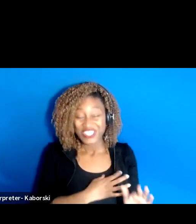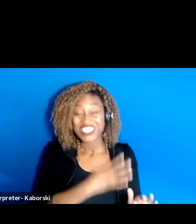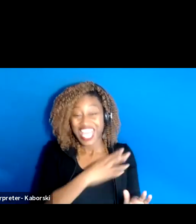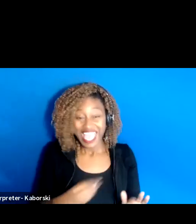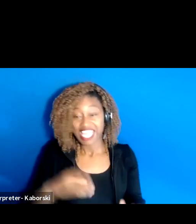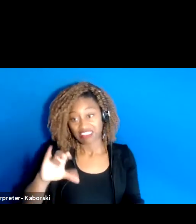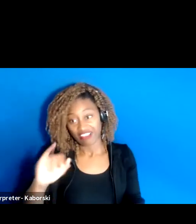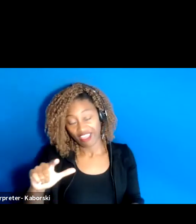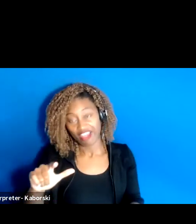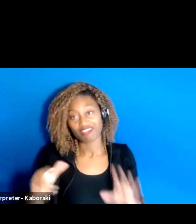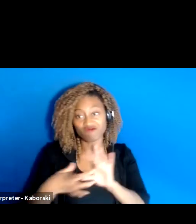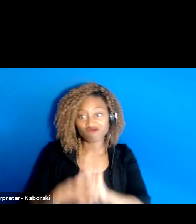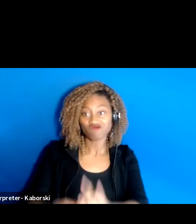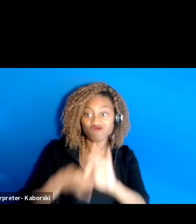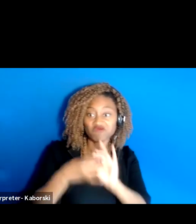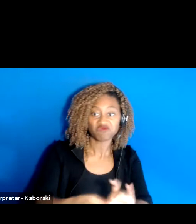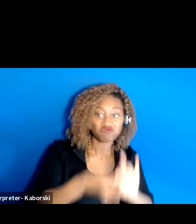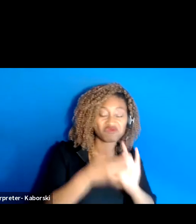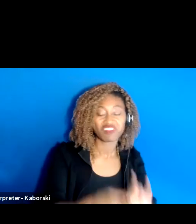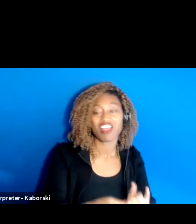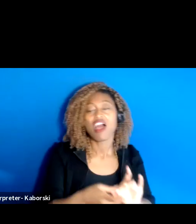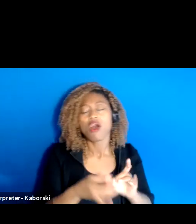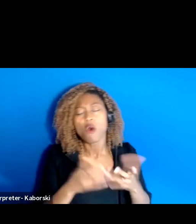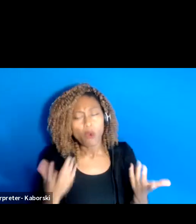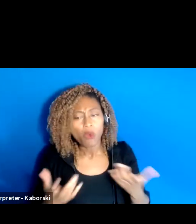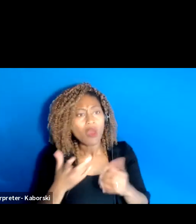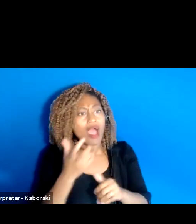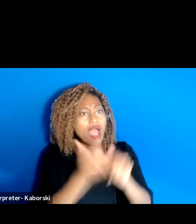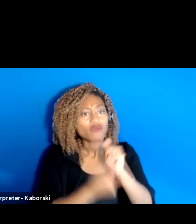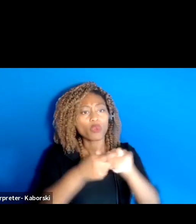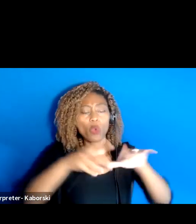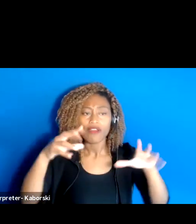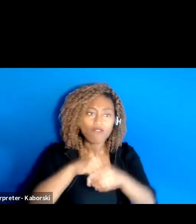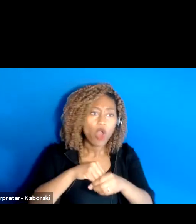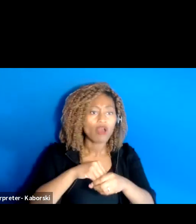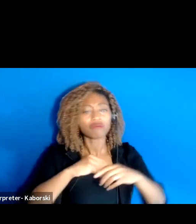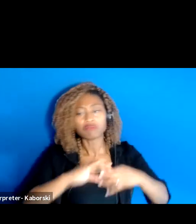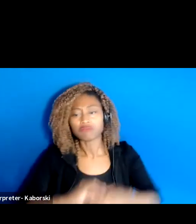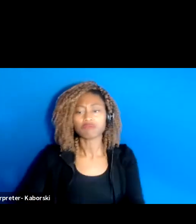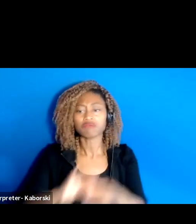independent living so that everyone is working together and really finding new opportunities.